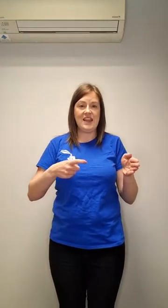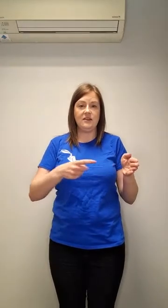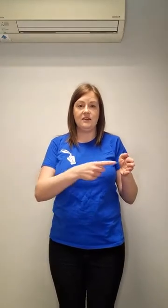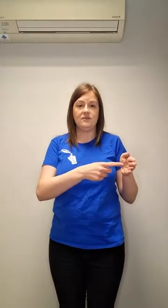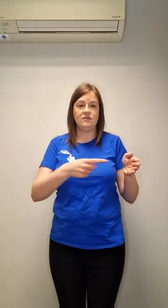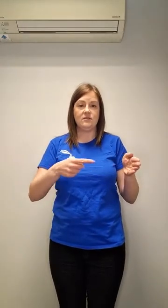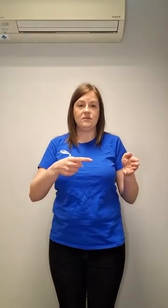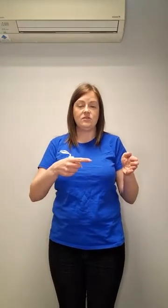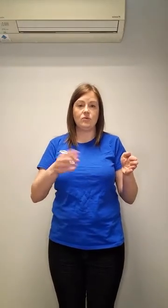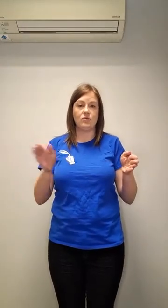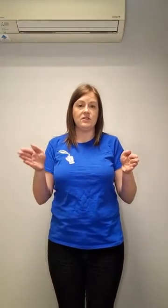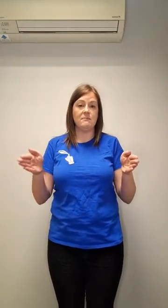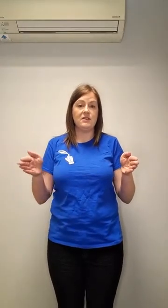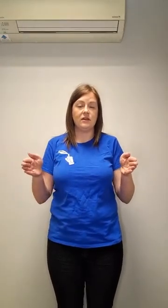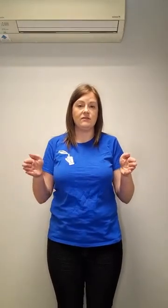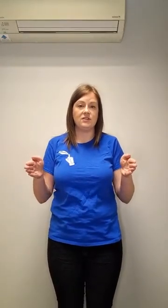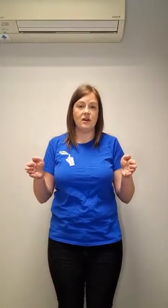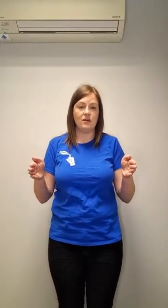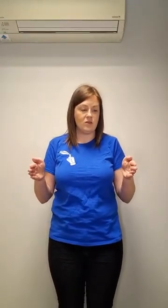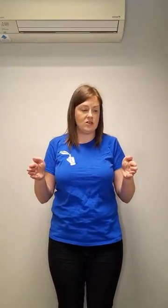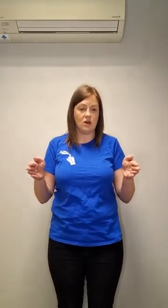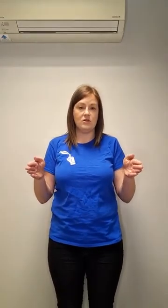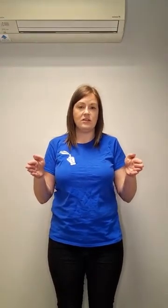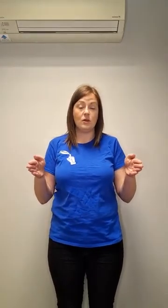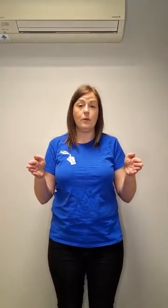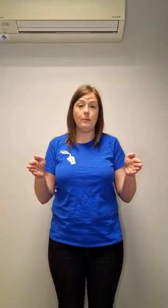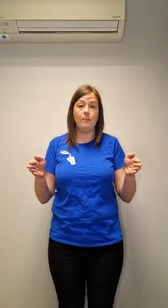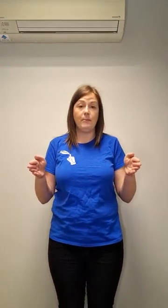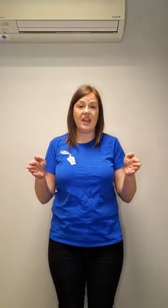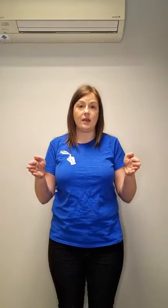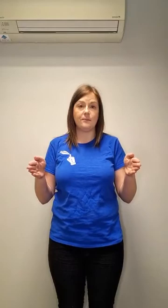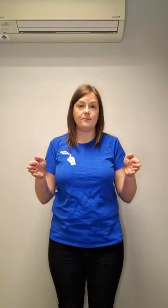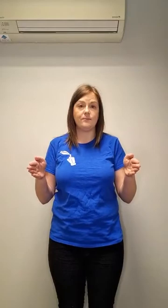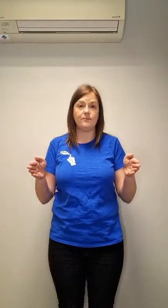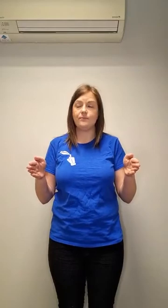in towards the middle of the signing window, so big.